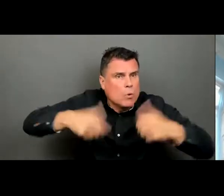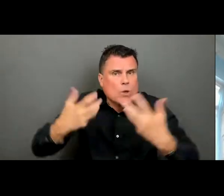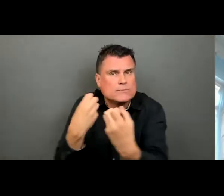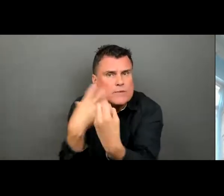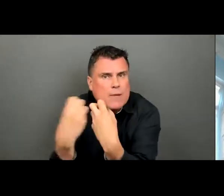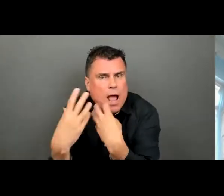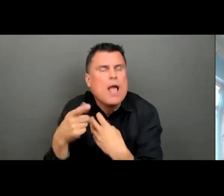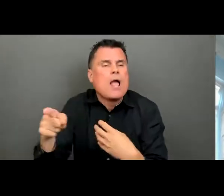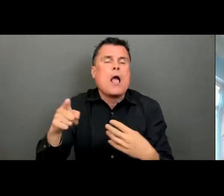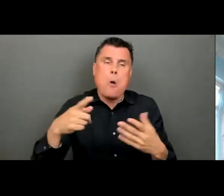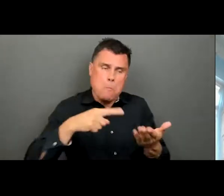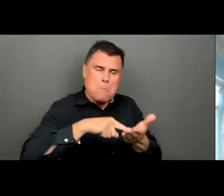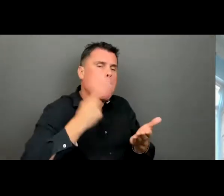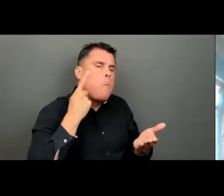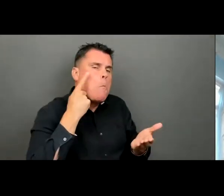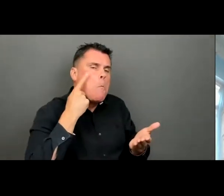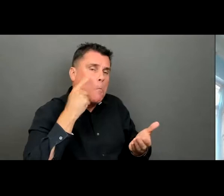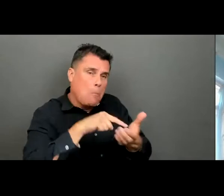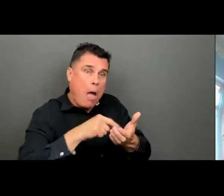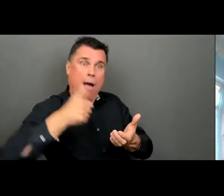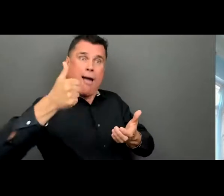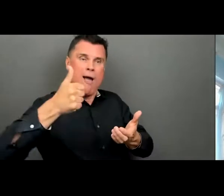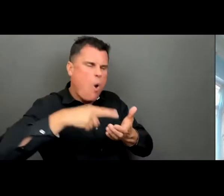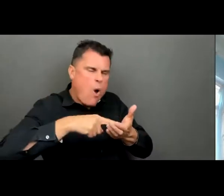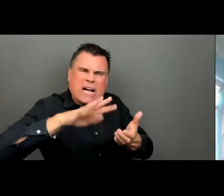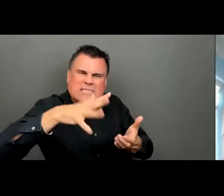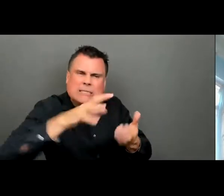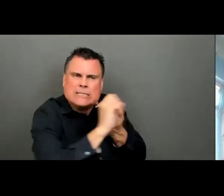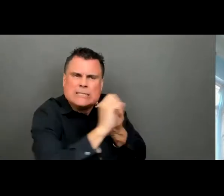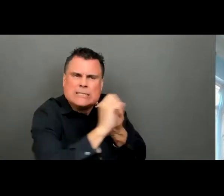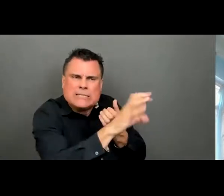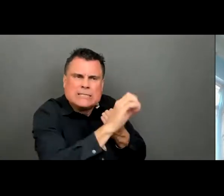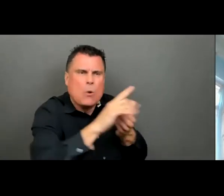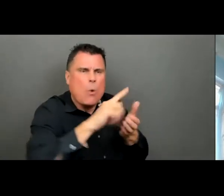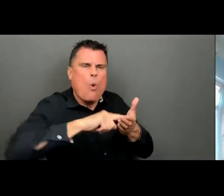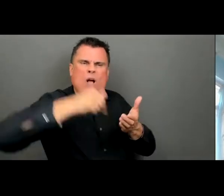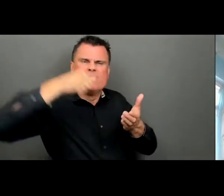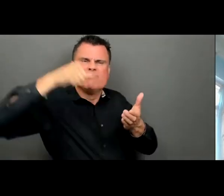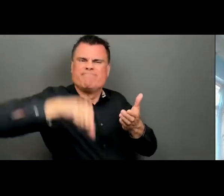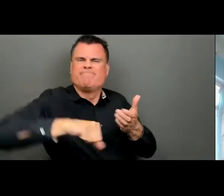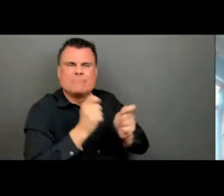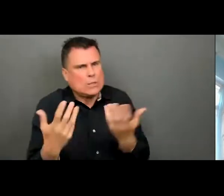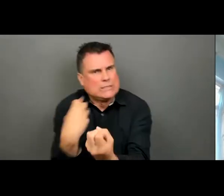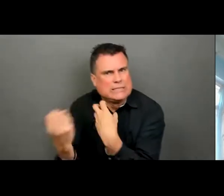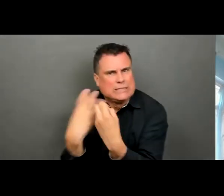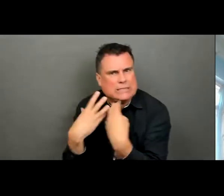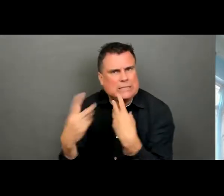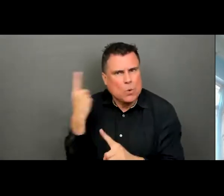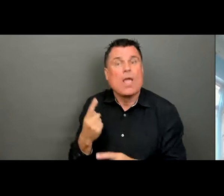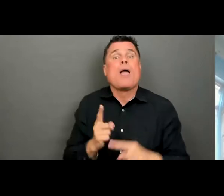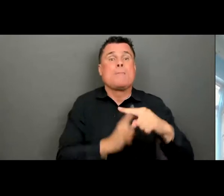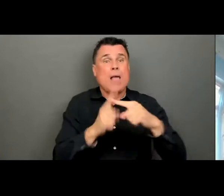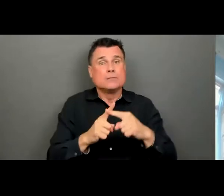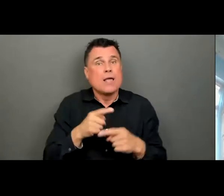Even the inclusive workplace can lead to the more concrete achievements that